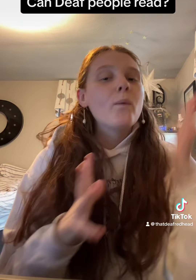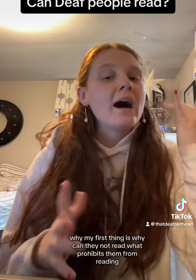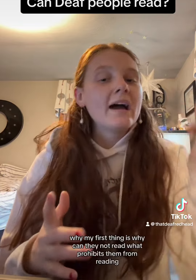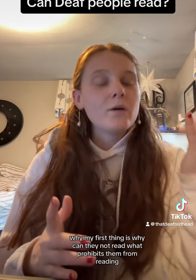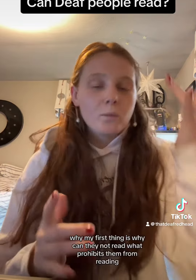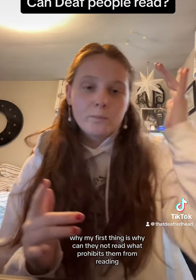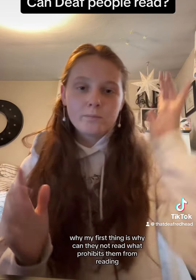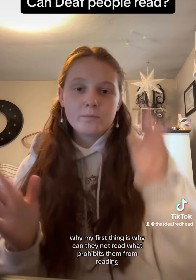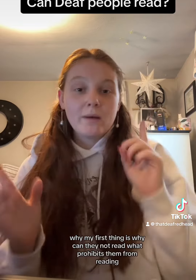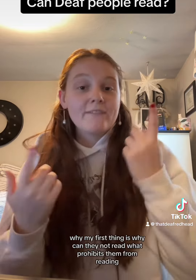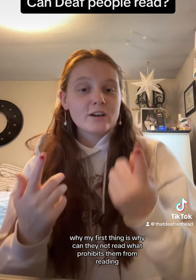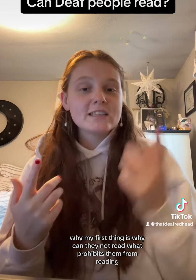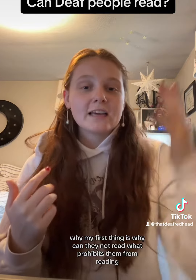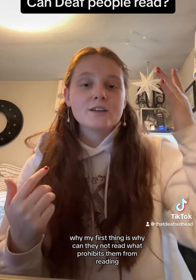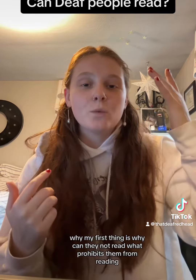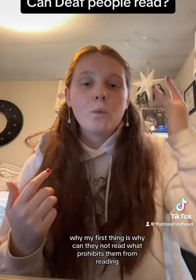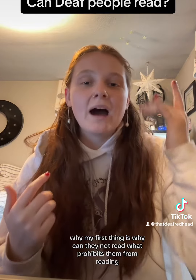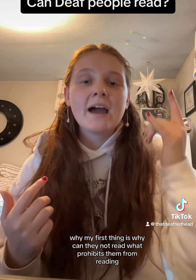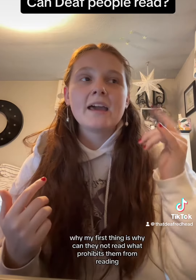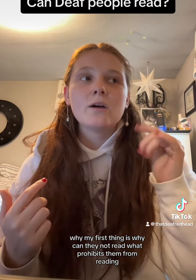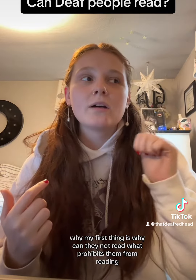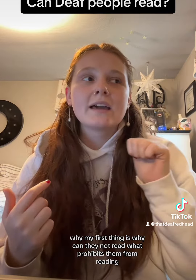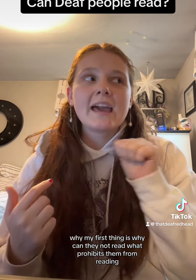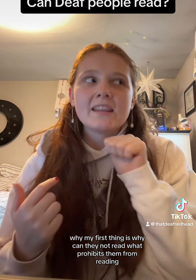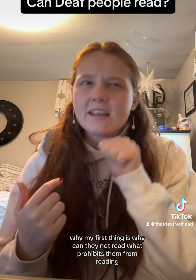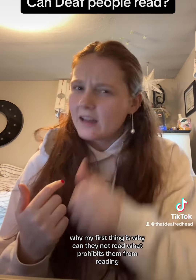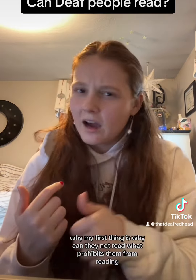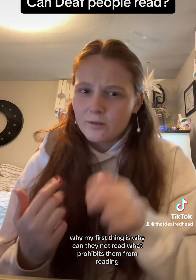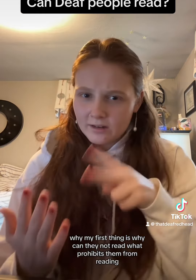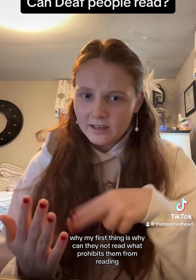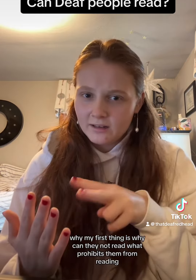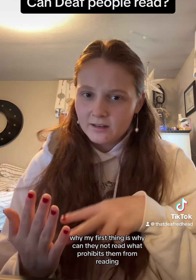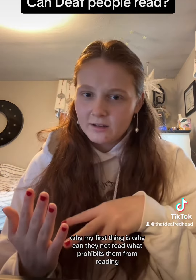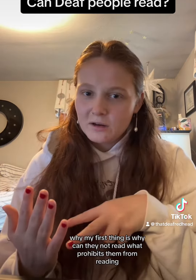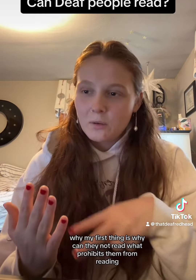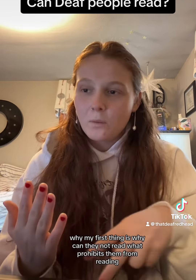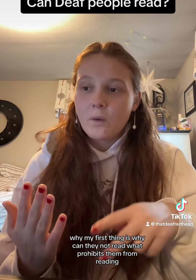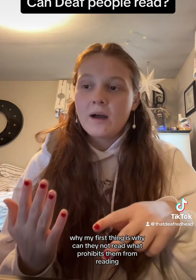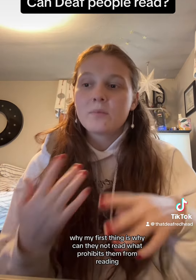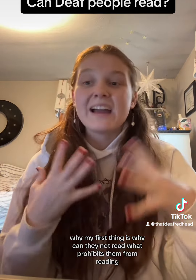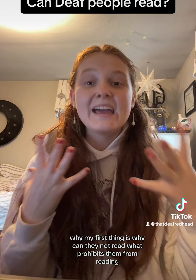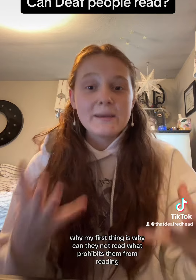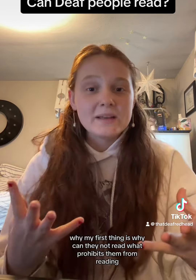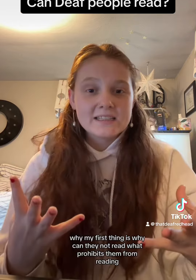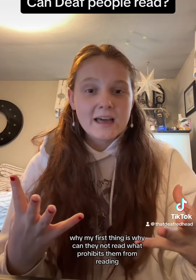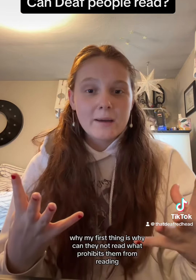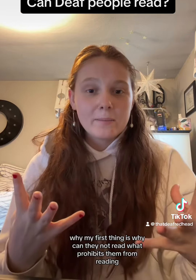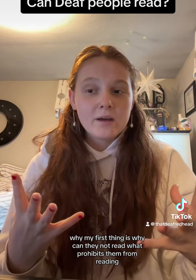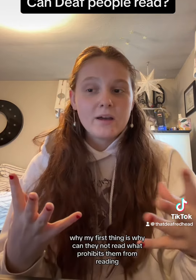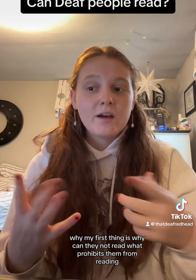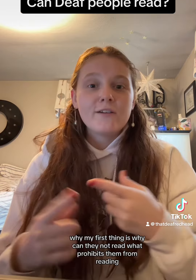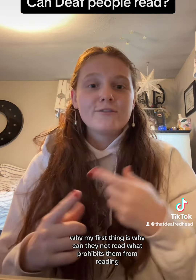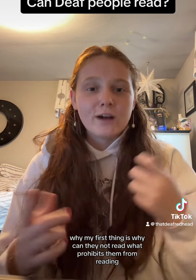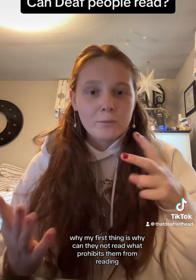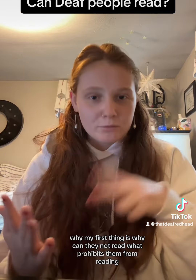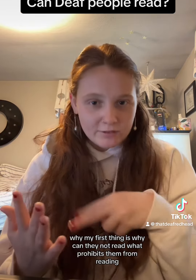Why? My first thing is, why can they not read? What prohibits them from